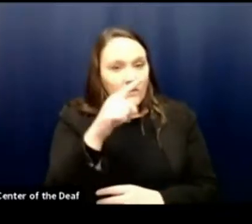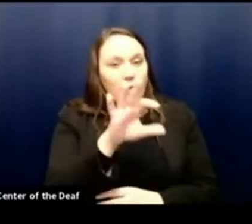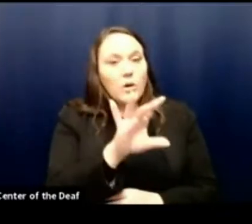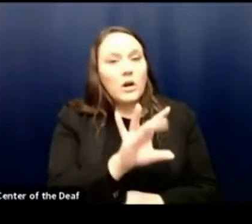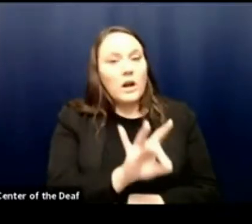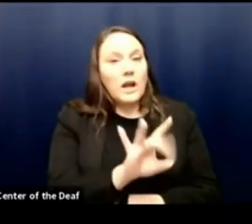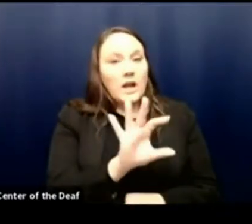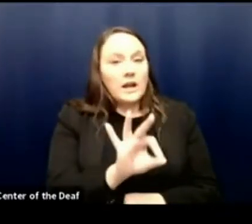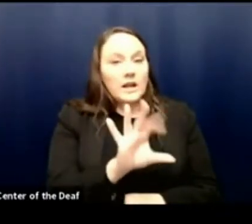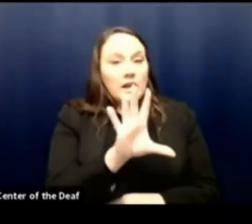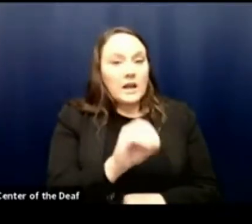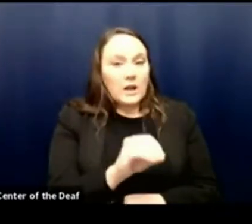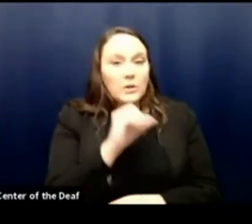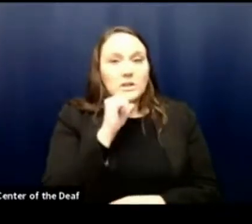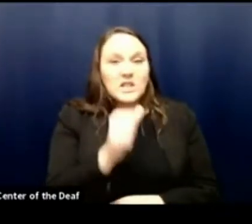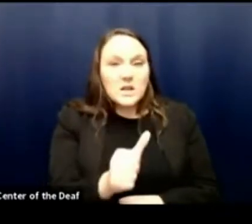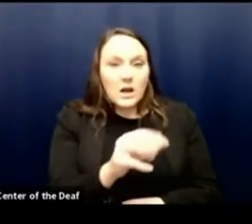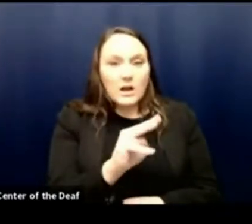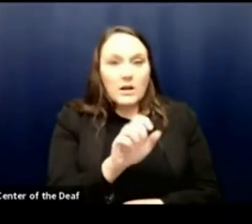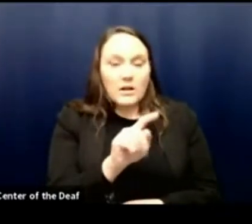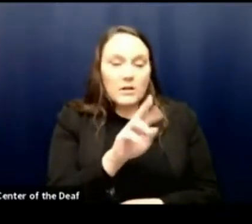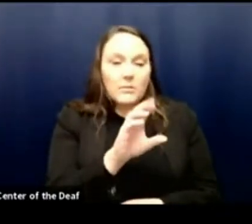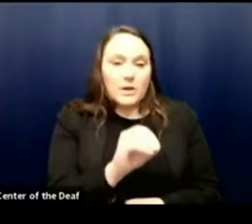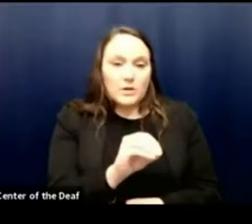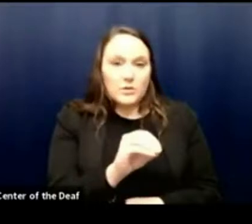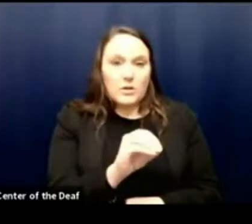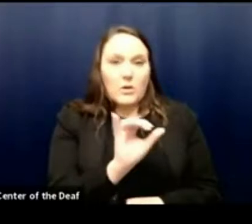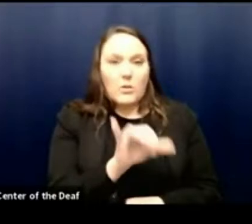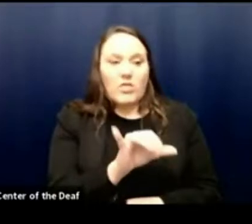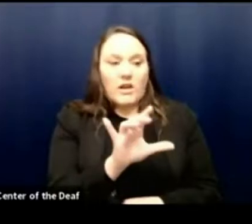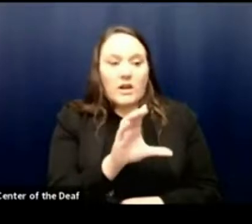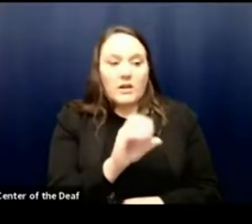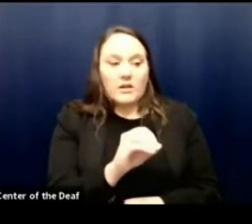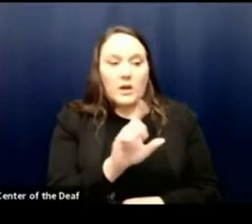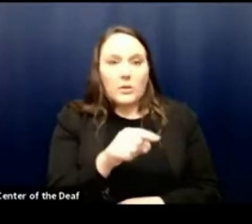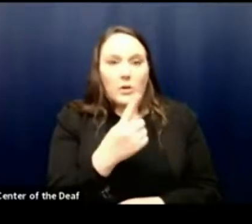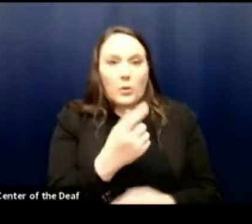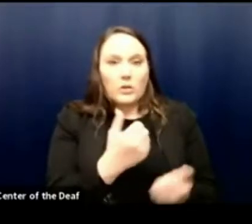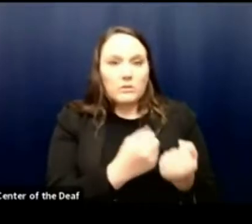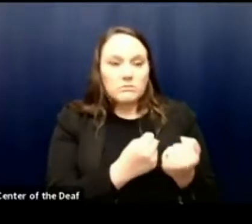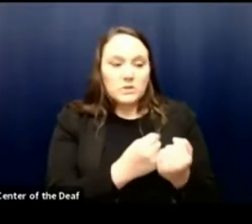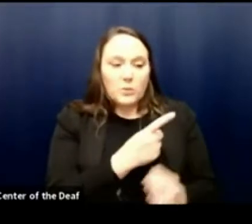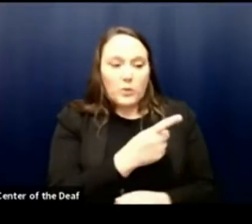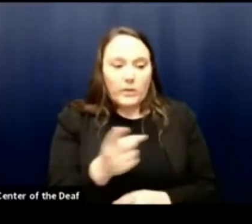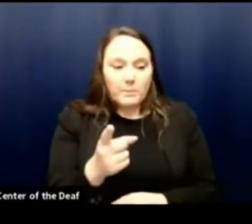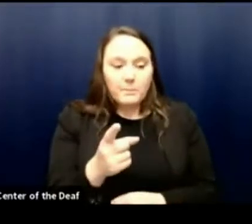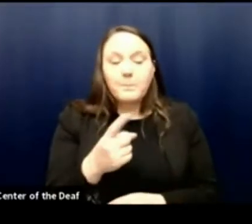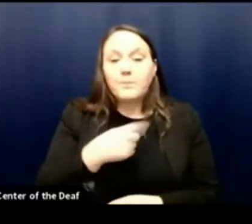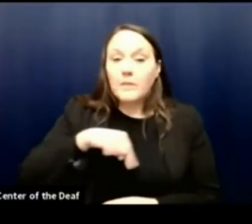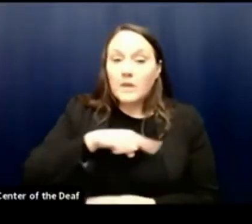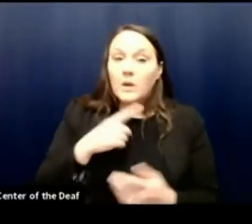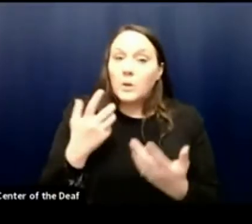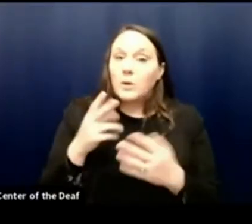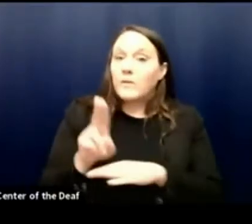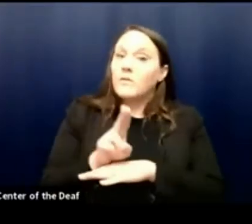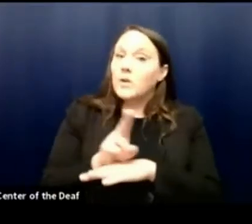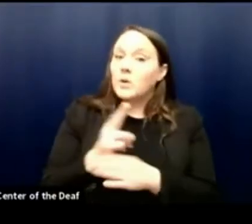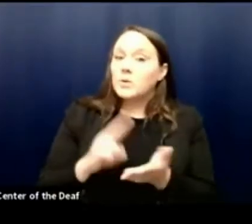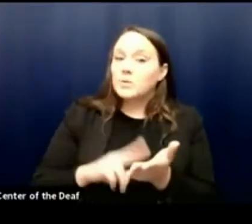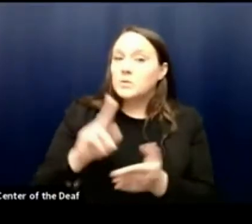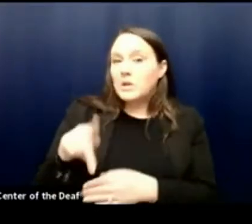counties that are not metro counties. So they launched that for those counties to support them. We have used Sign Up Genius a little